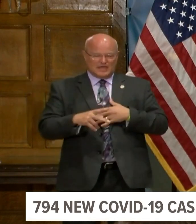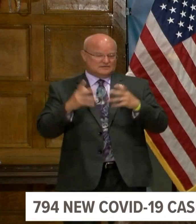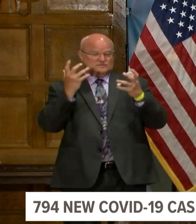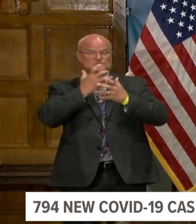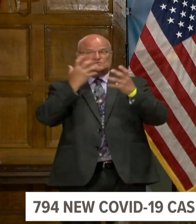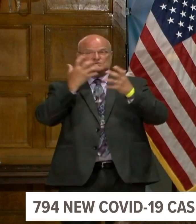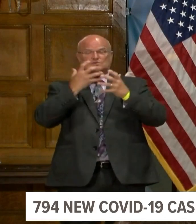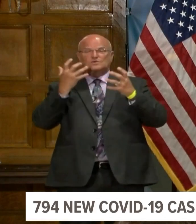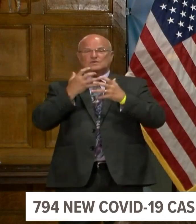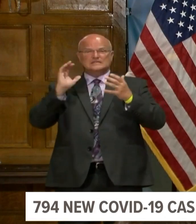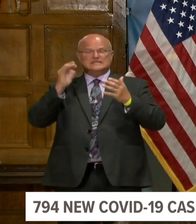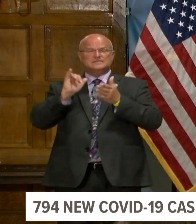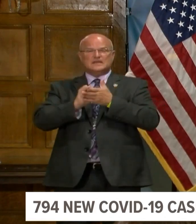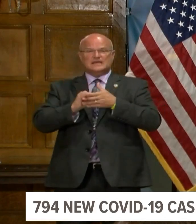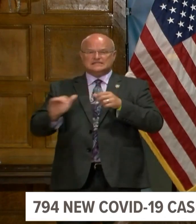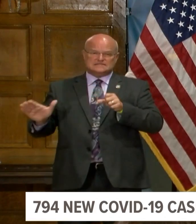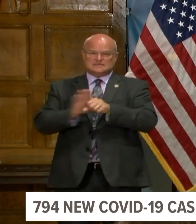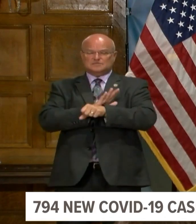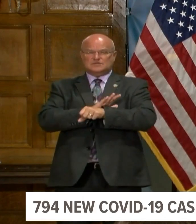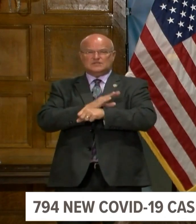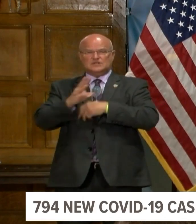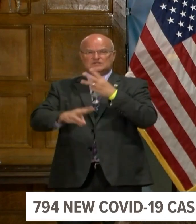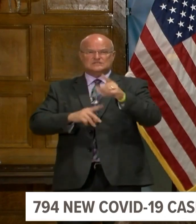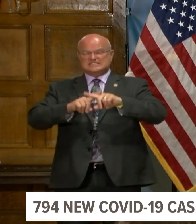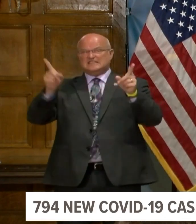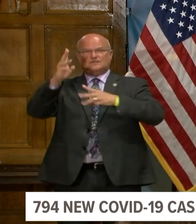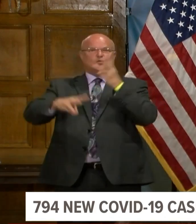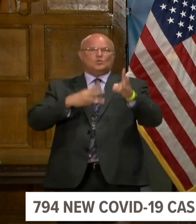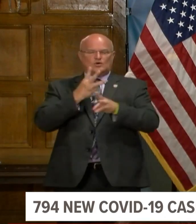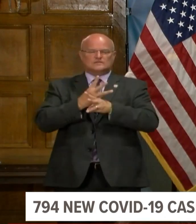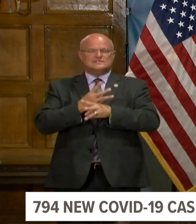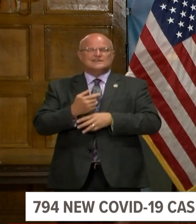it seems like it's a completely different world.